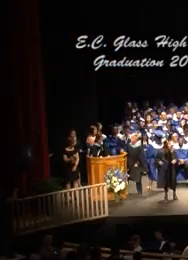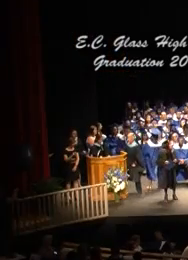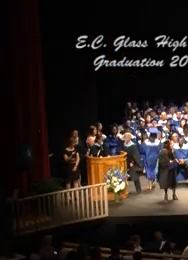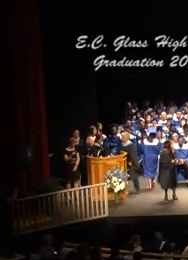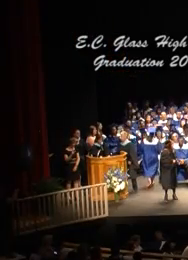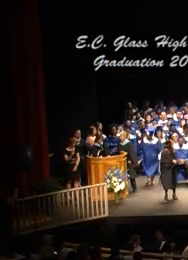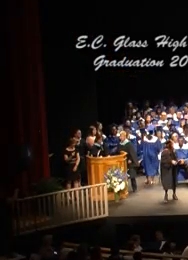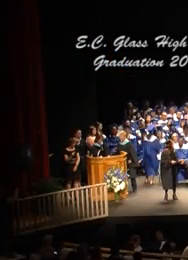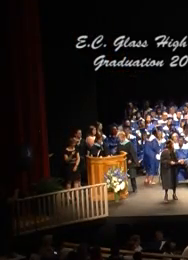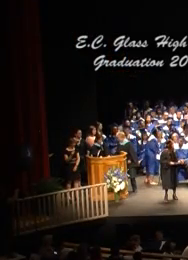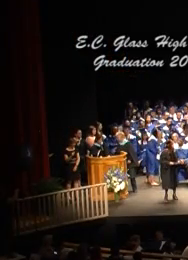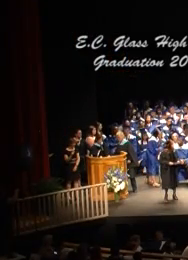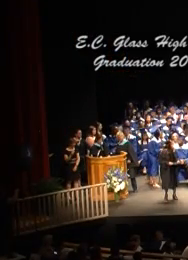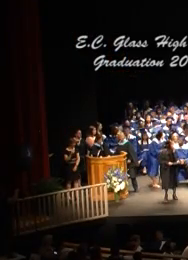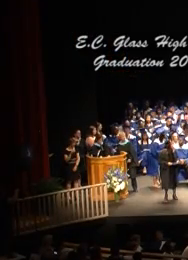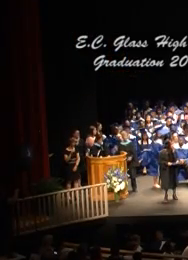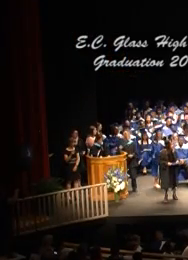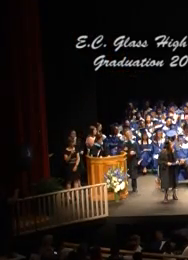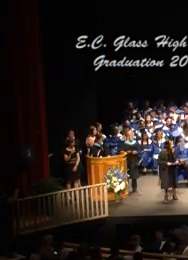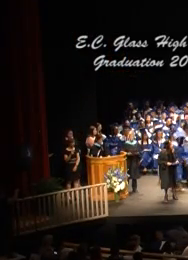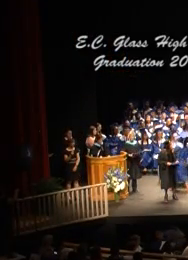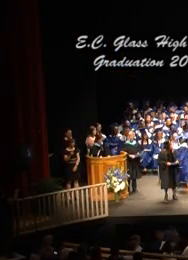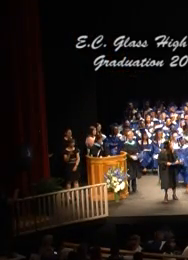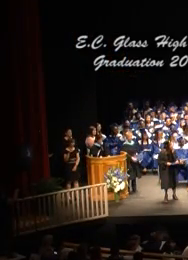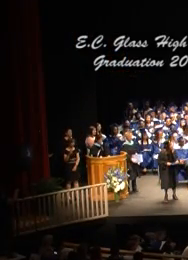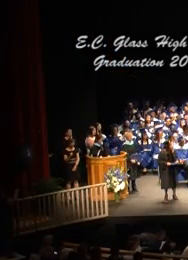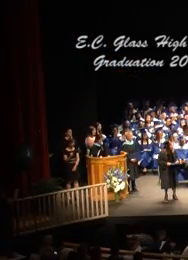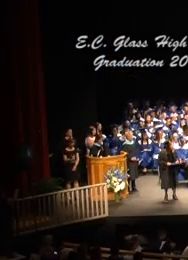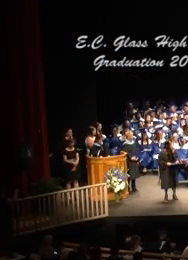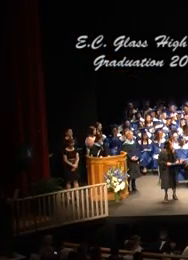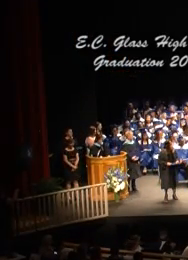Michaela Bianca Andrews.